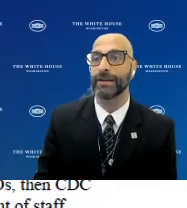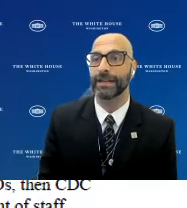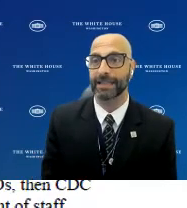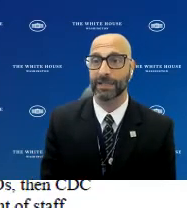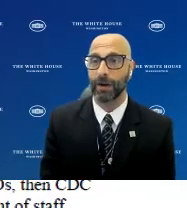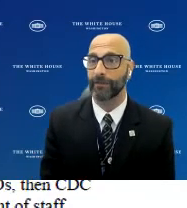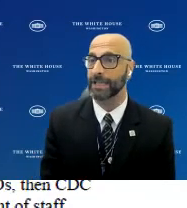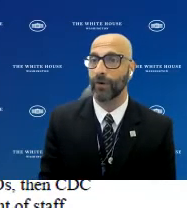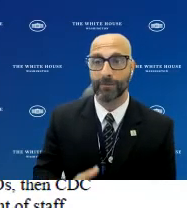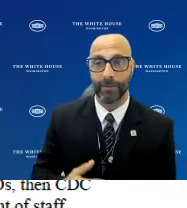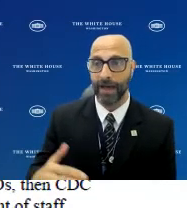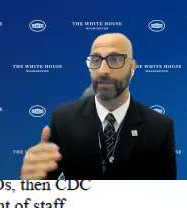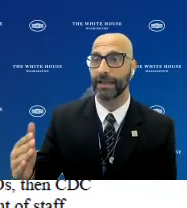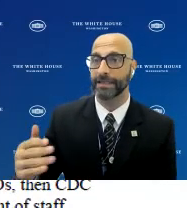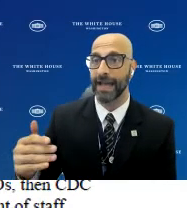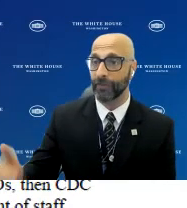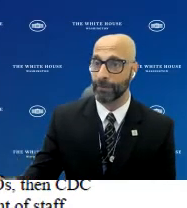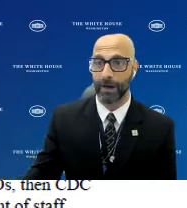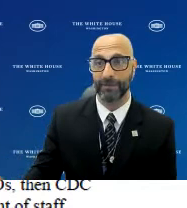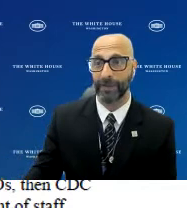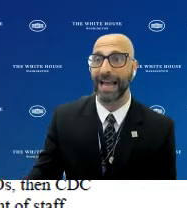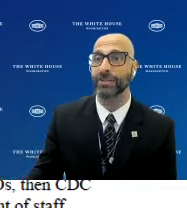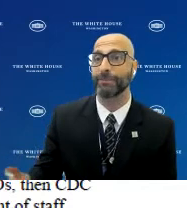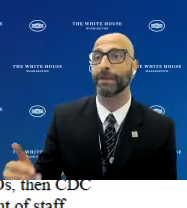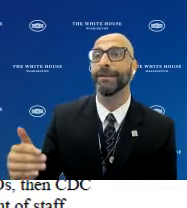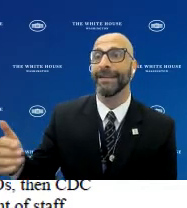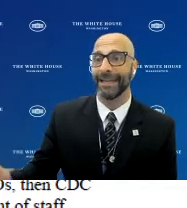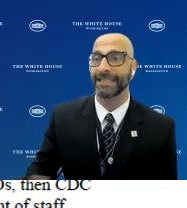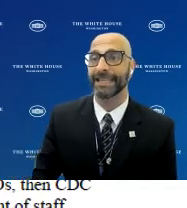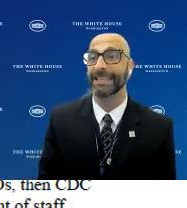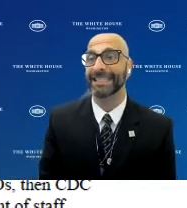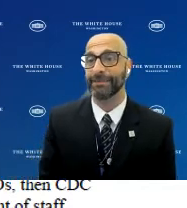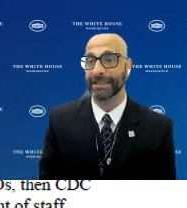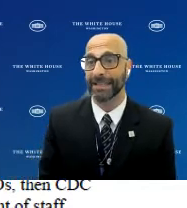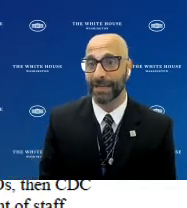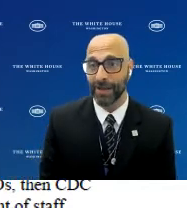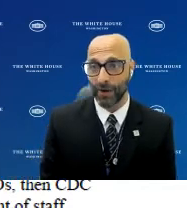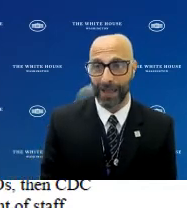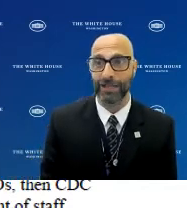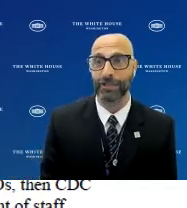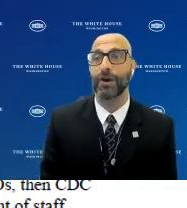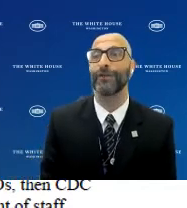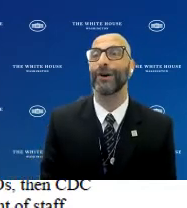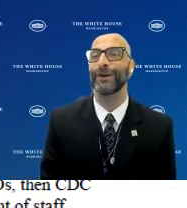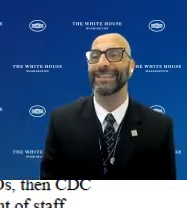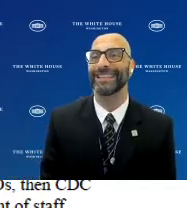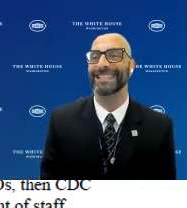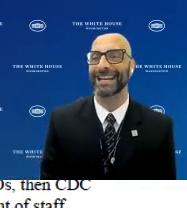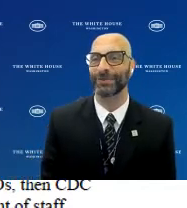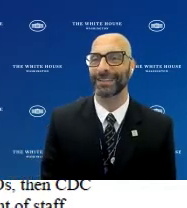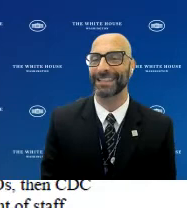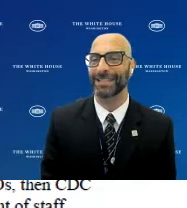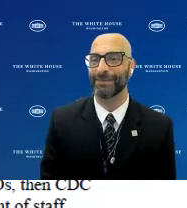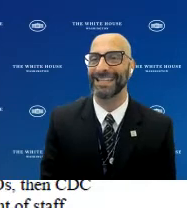the funding opportunities that this qualifies for, is the Health Department flagship, it's the CBO flagship